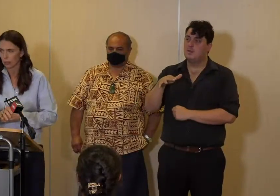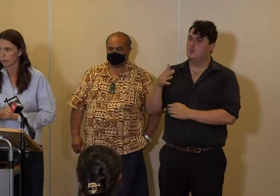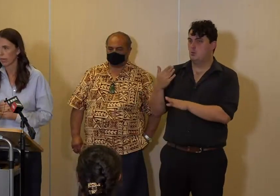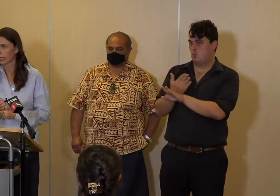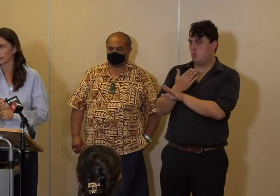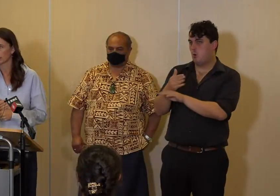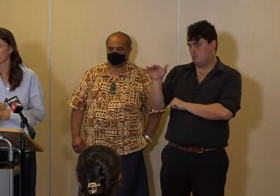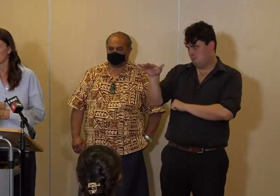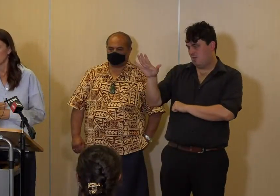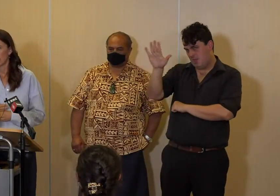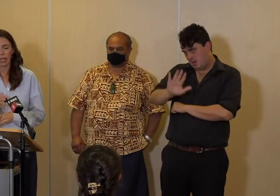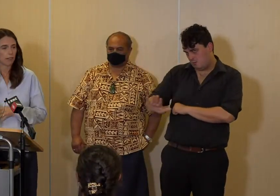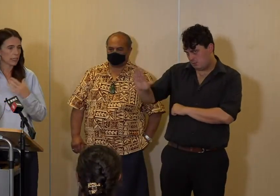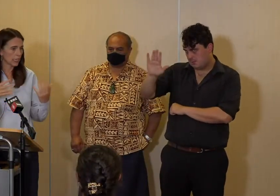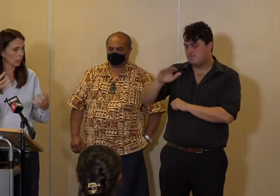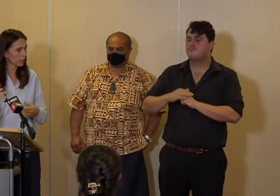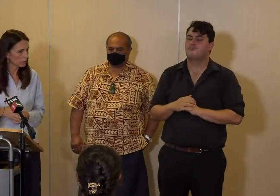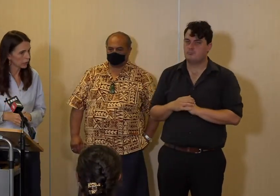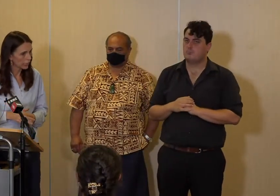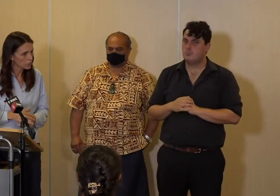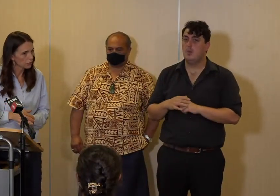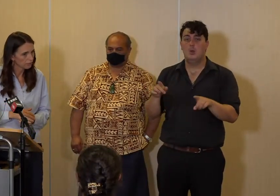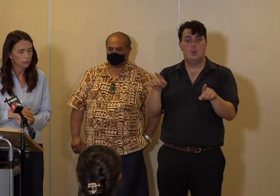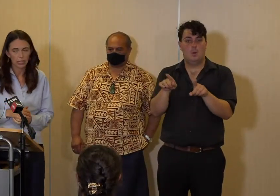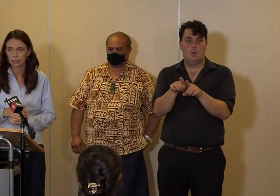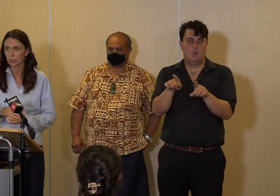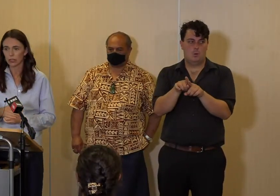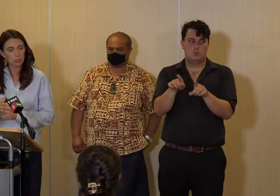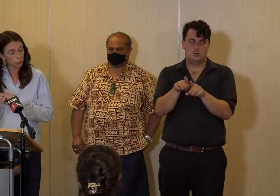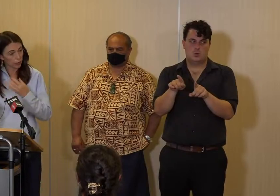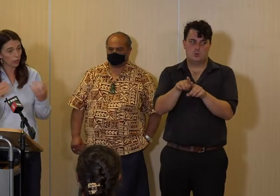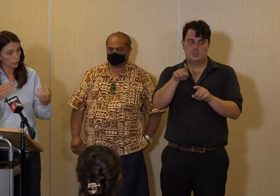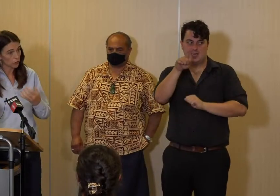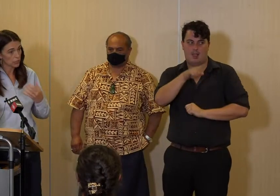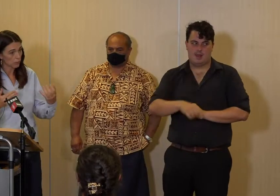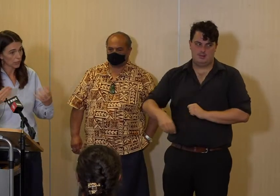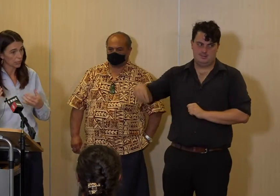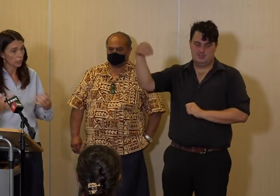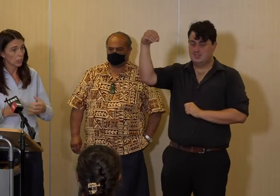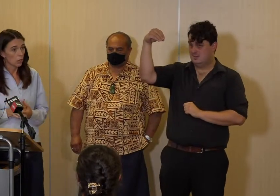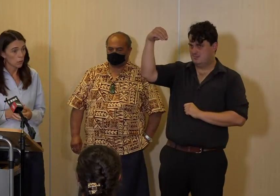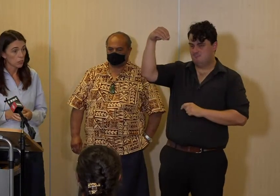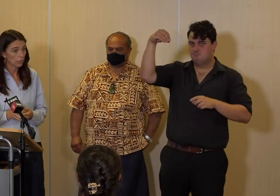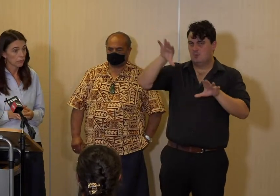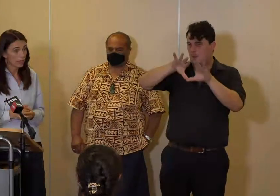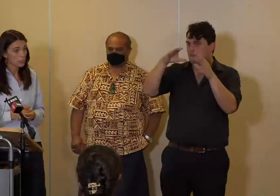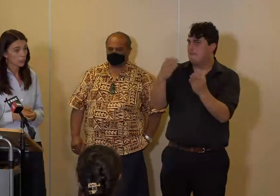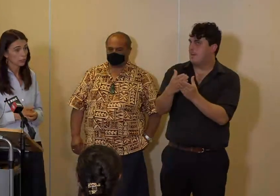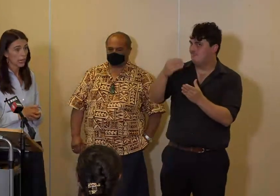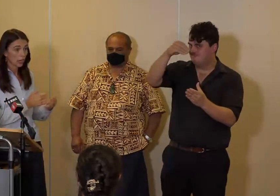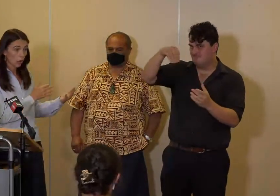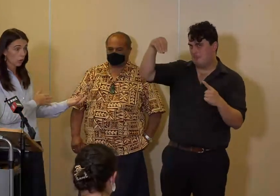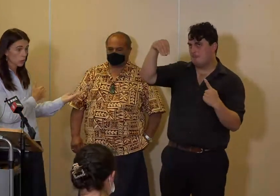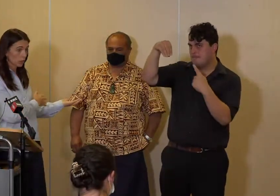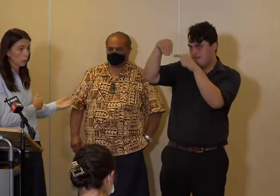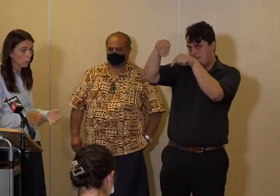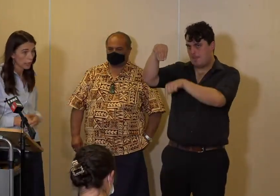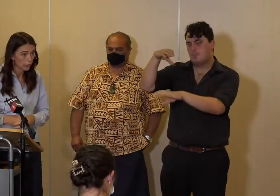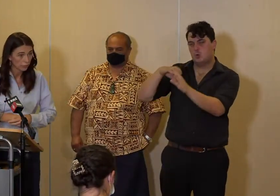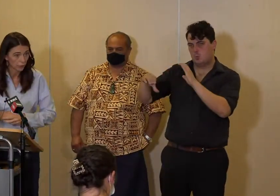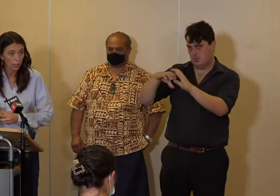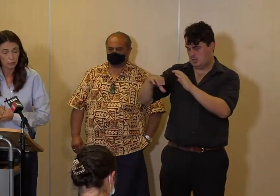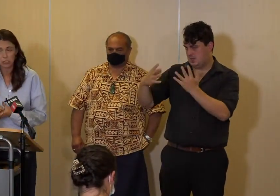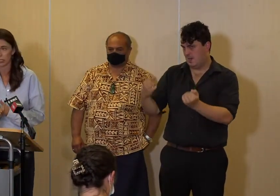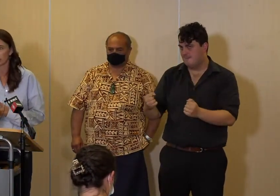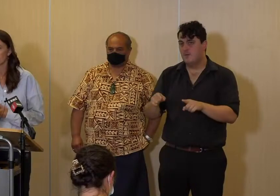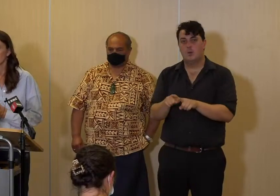region and have had satellite communication, and so that's where I've heard some of that emerging information alongside what we were